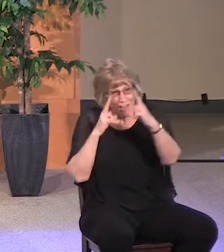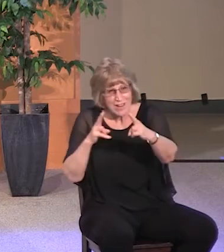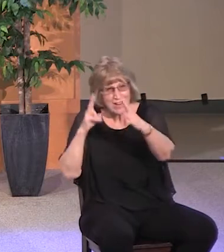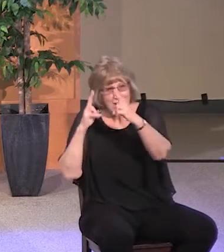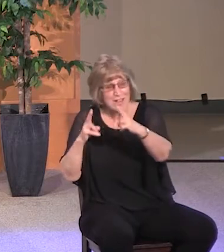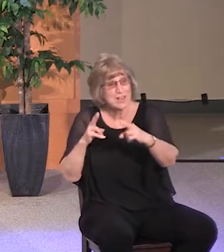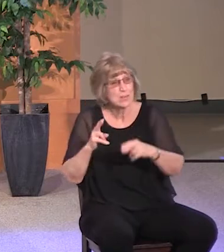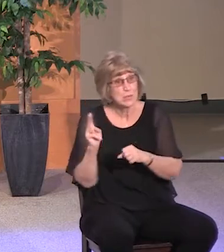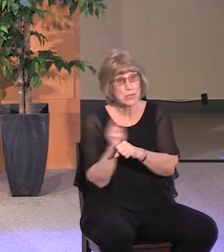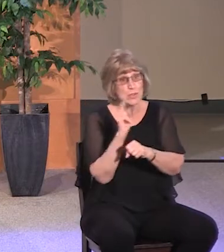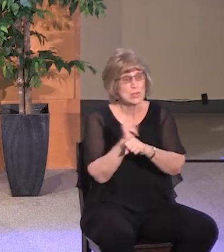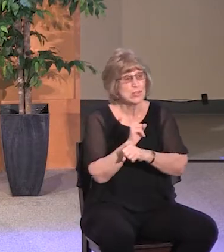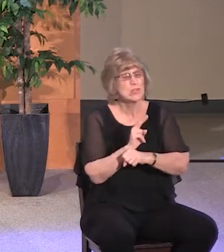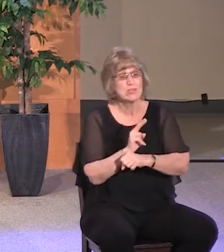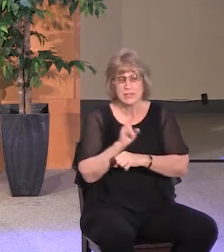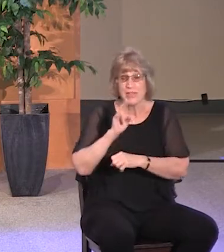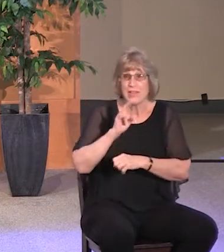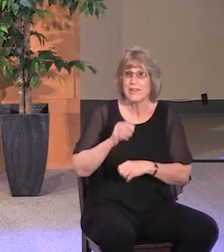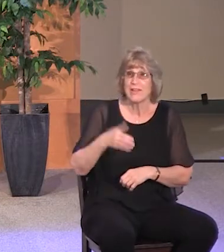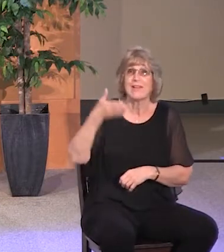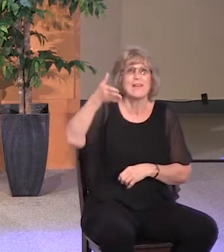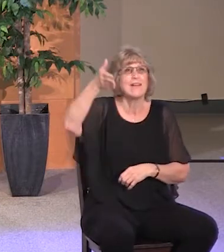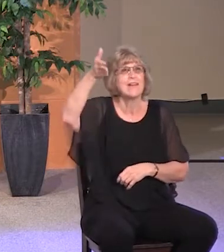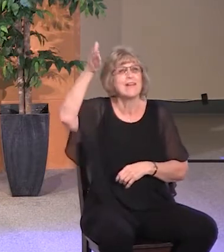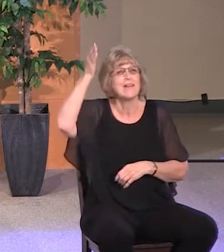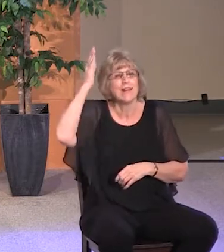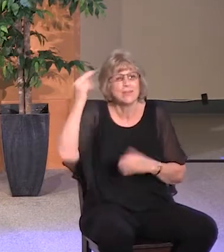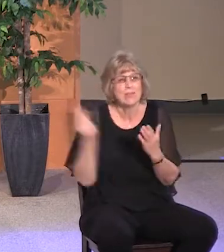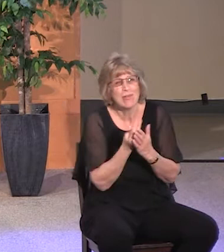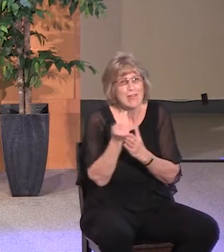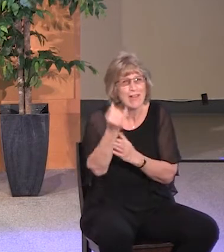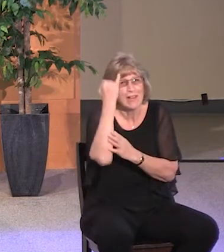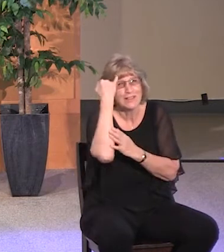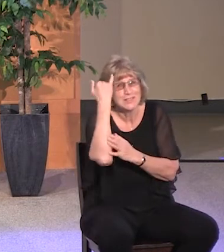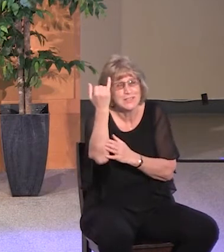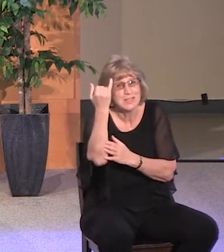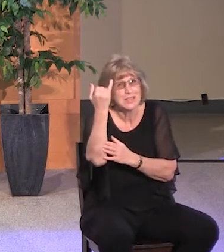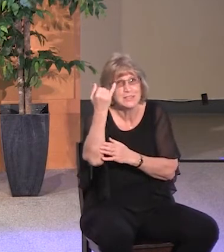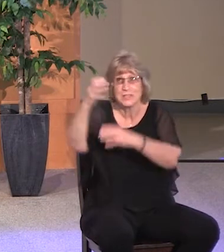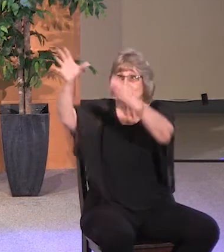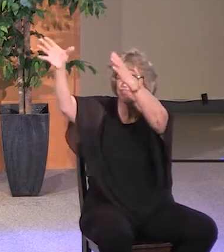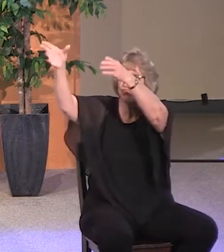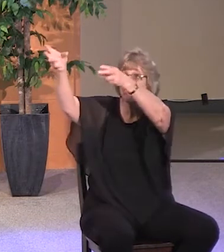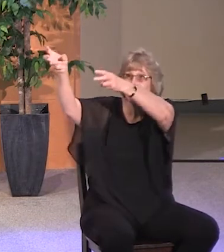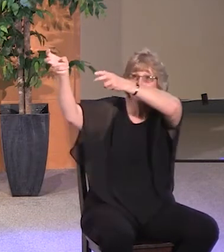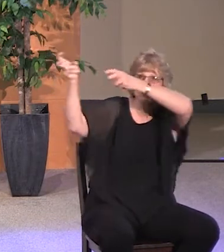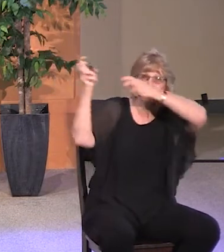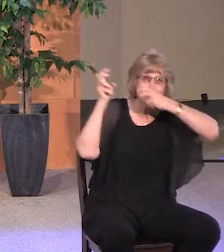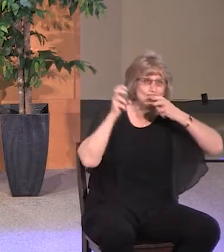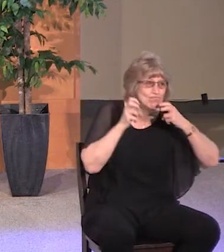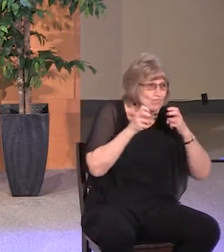use those divine ideas that we gather from the realm of truth to manifest